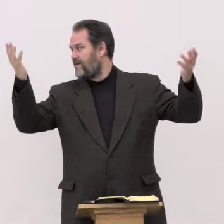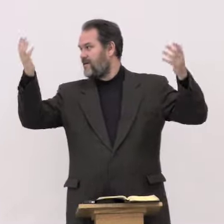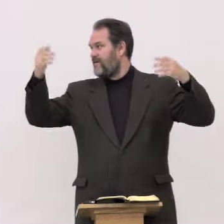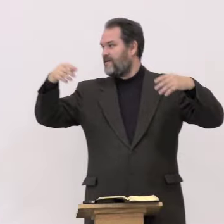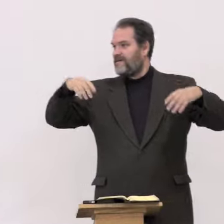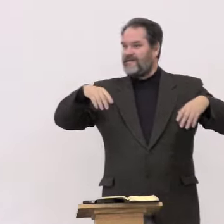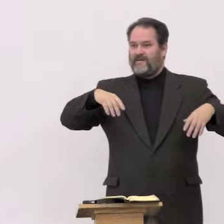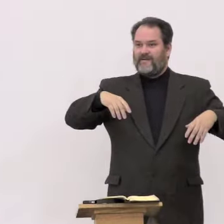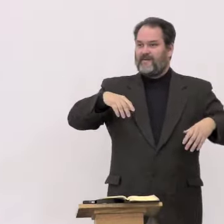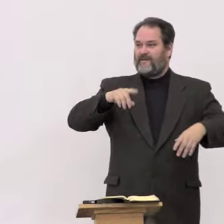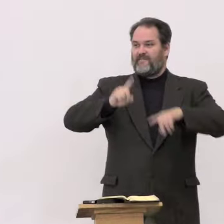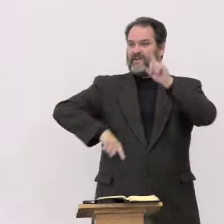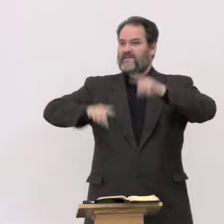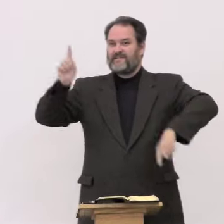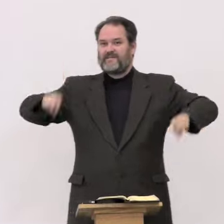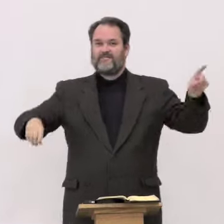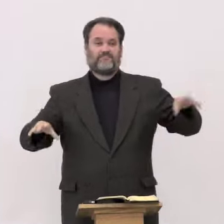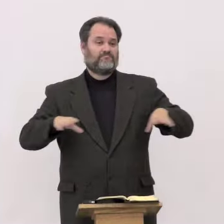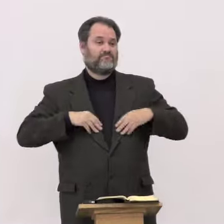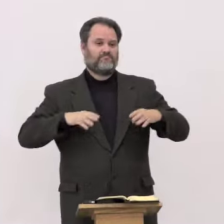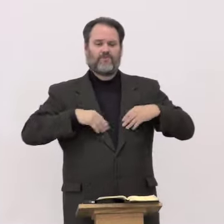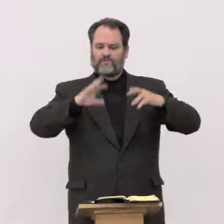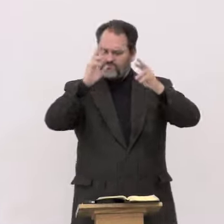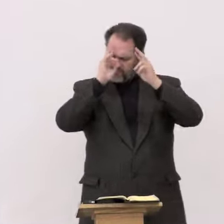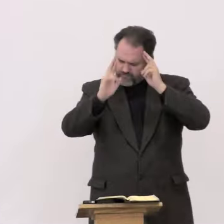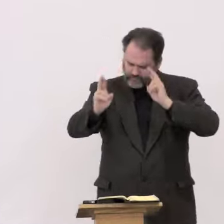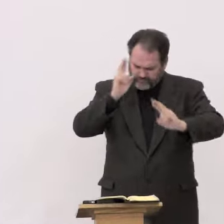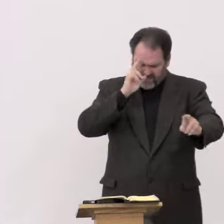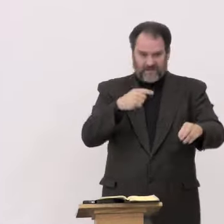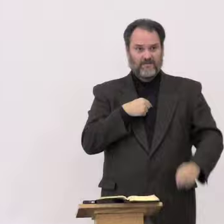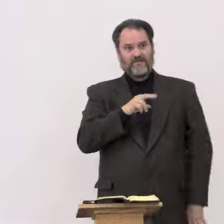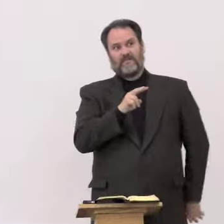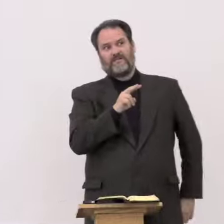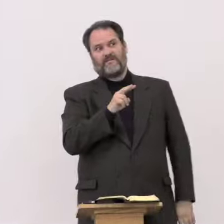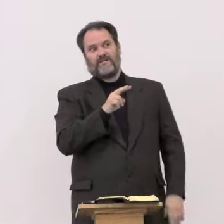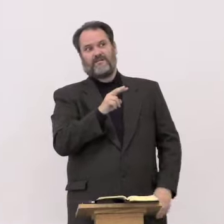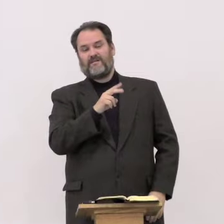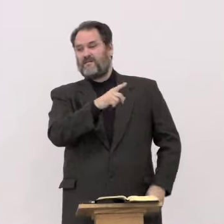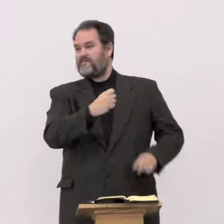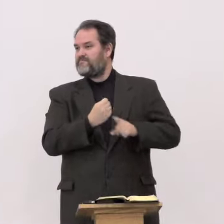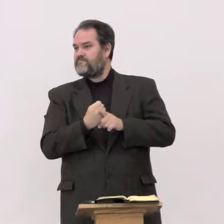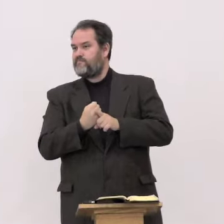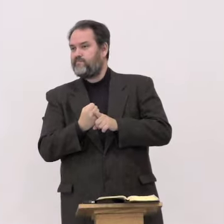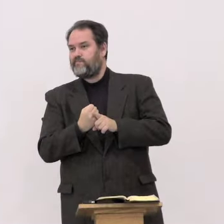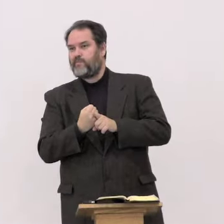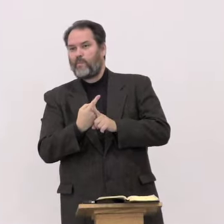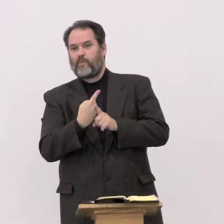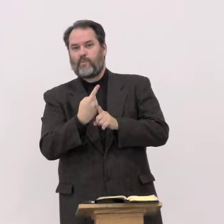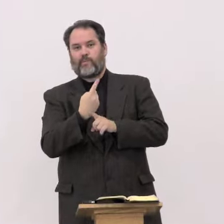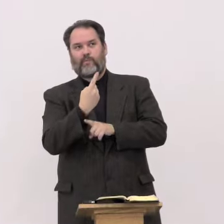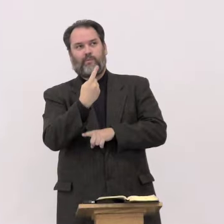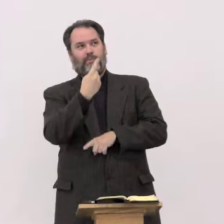and, you know, and he accepts homosexual. He respects everyone. And